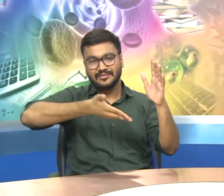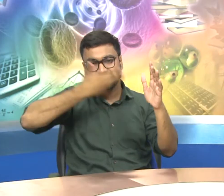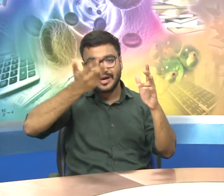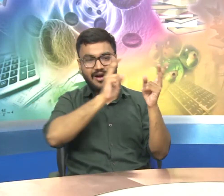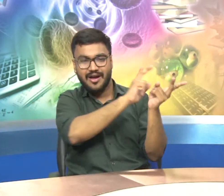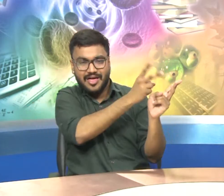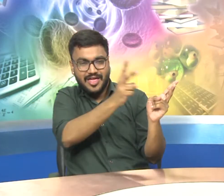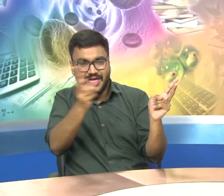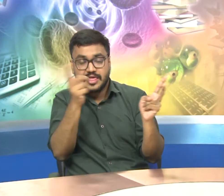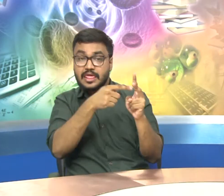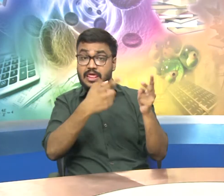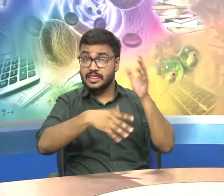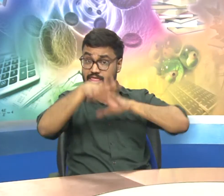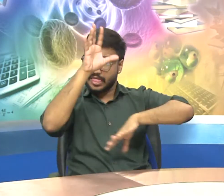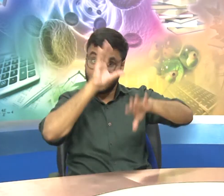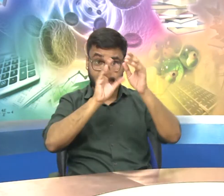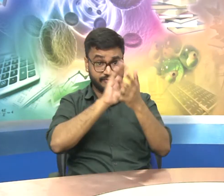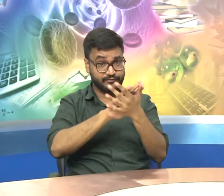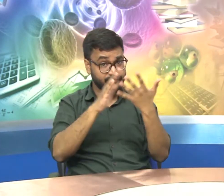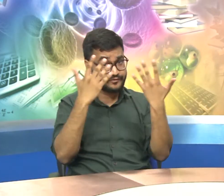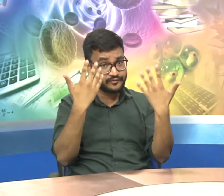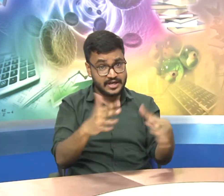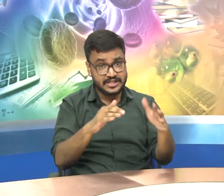the primitive Earth and atmosphere